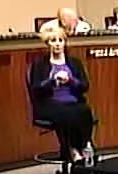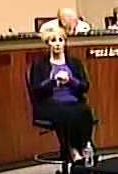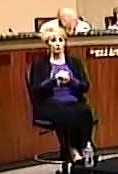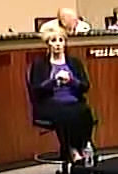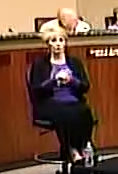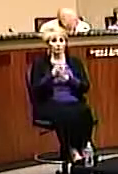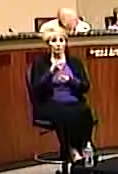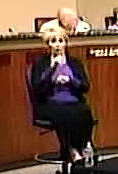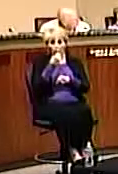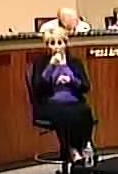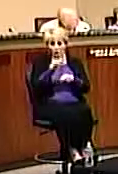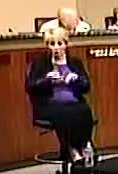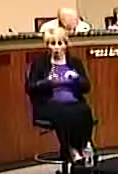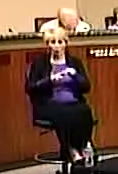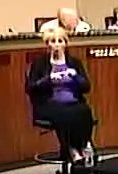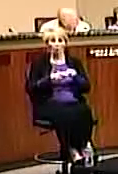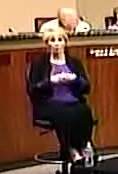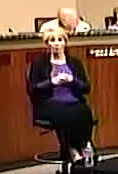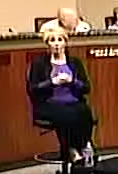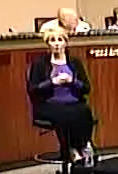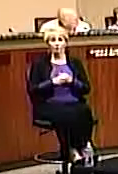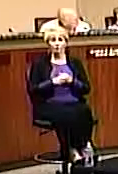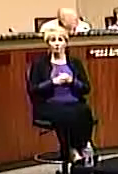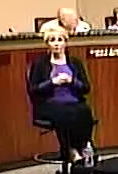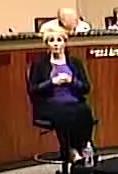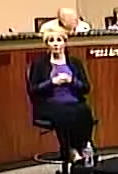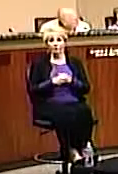Your groceries went up.